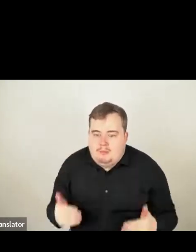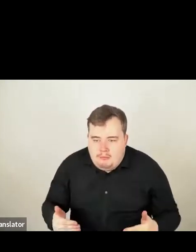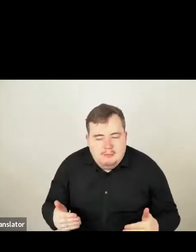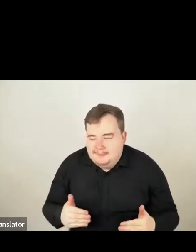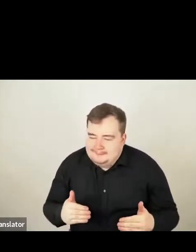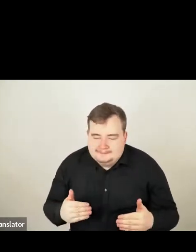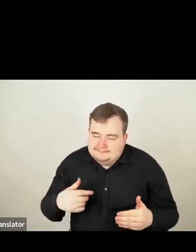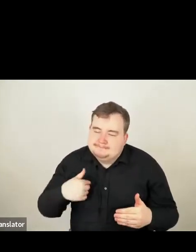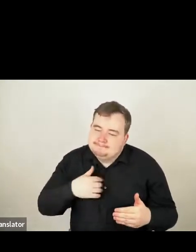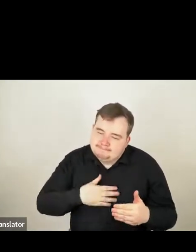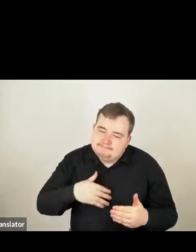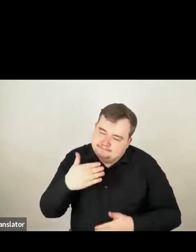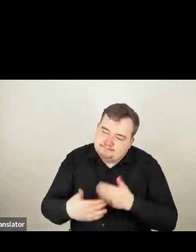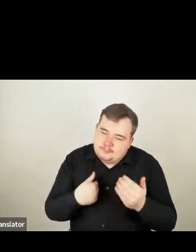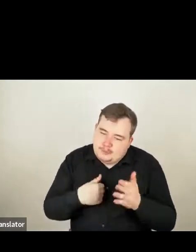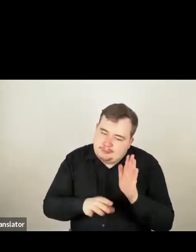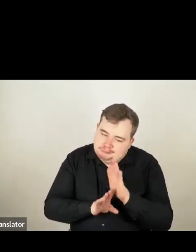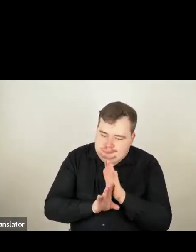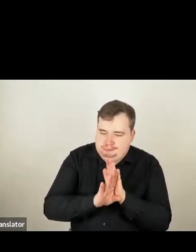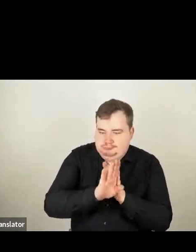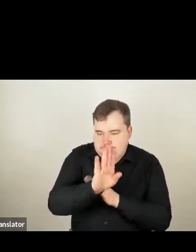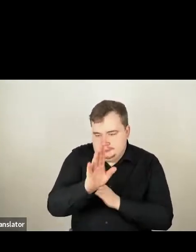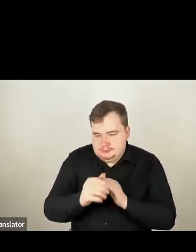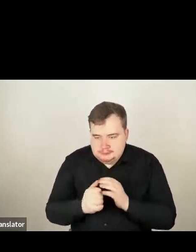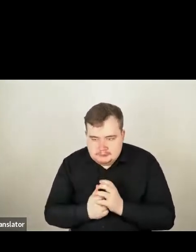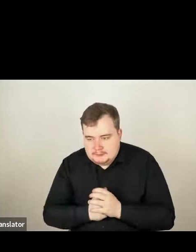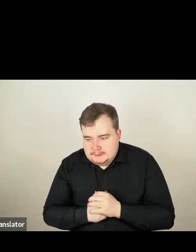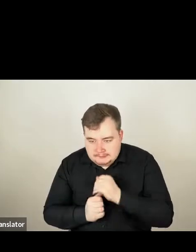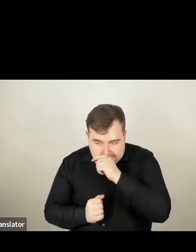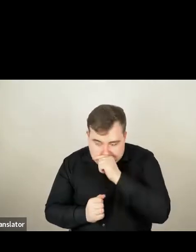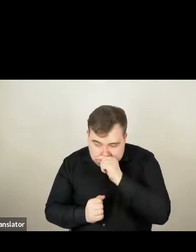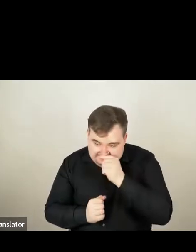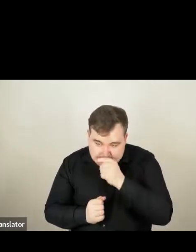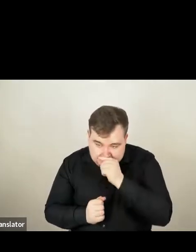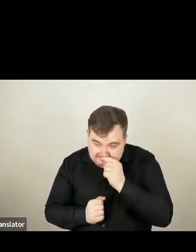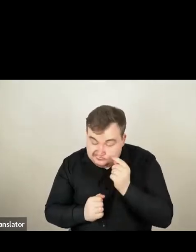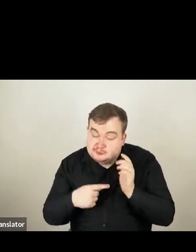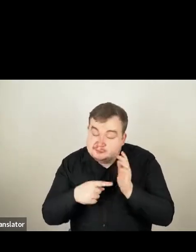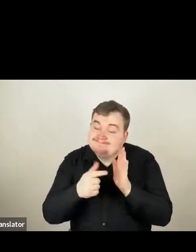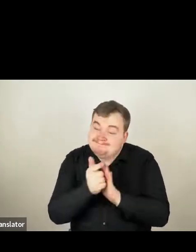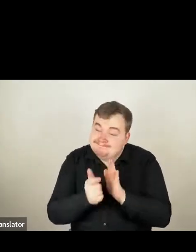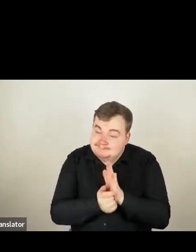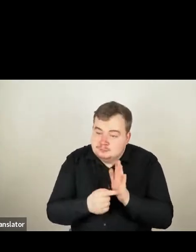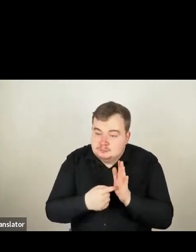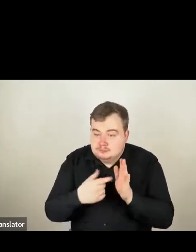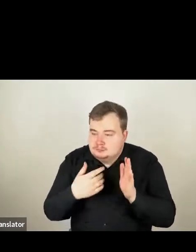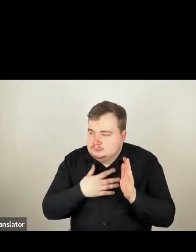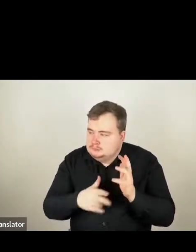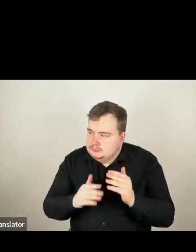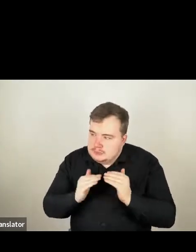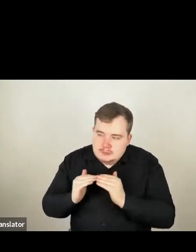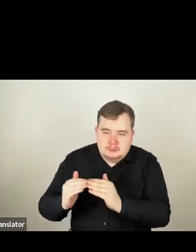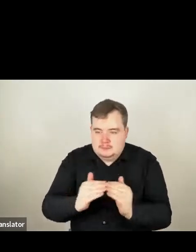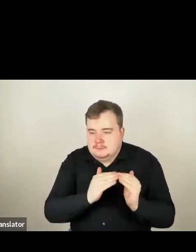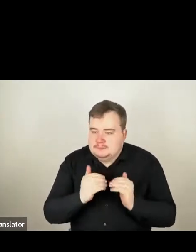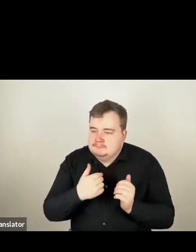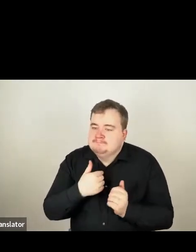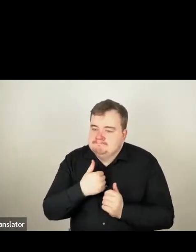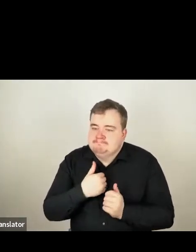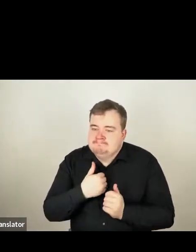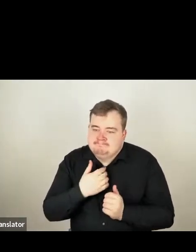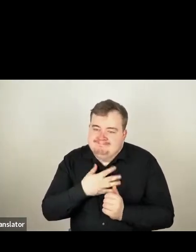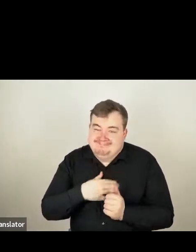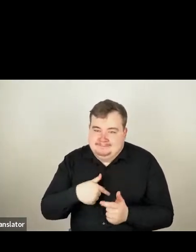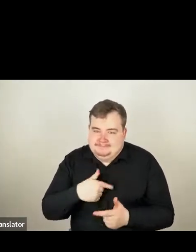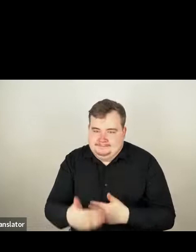law on gender equality. The law on gender equality in Albania, it's old, but it's good. Now we are in a process of making